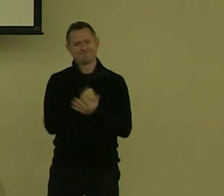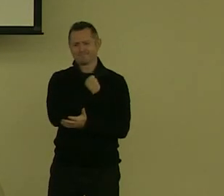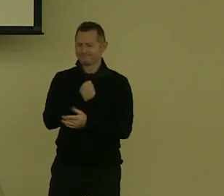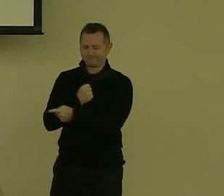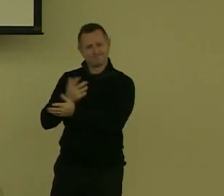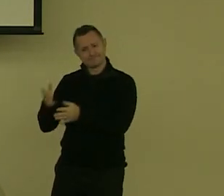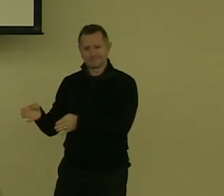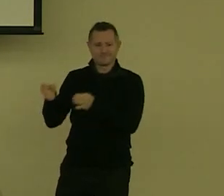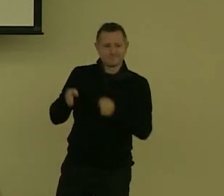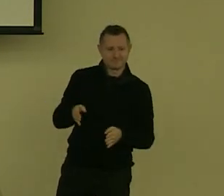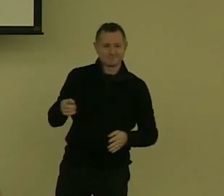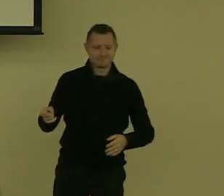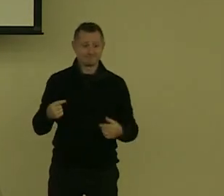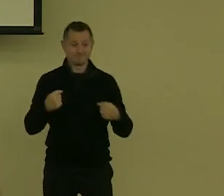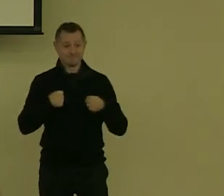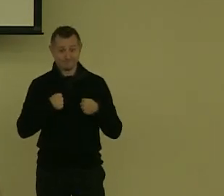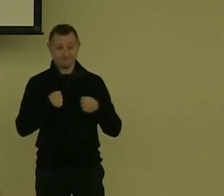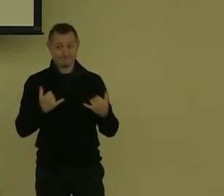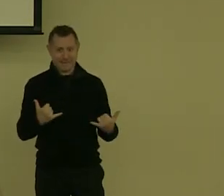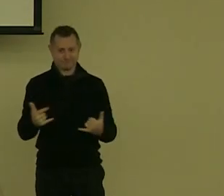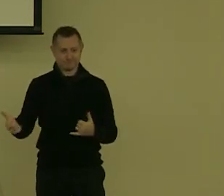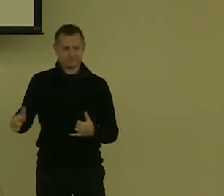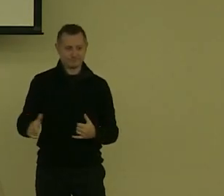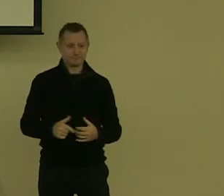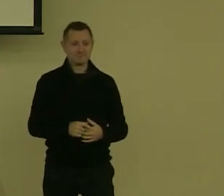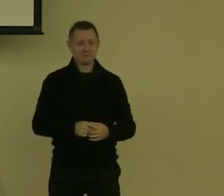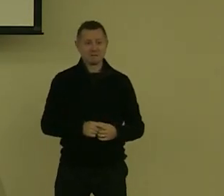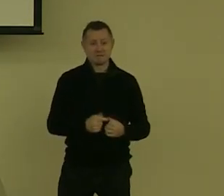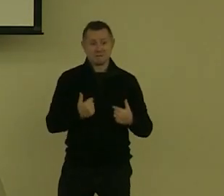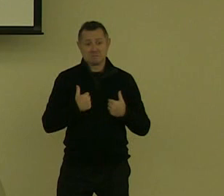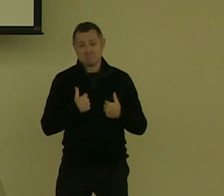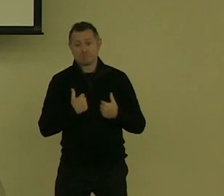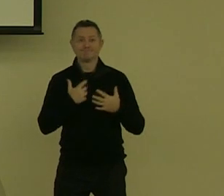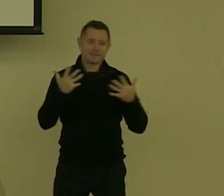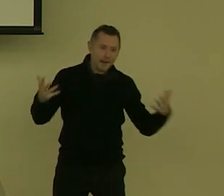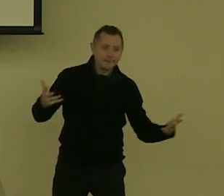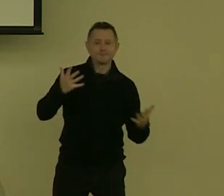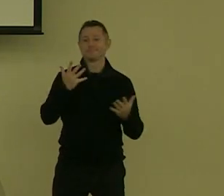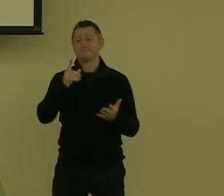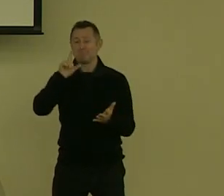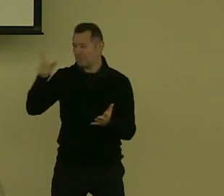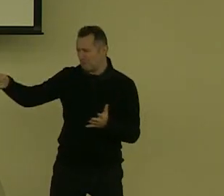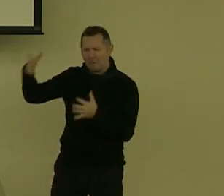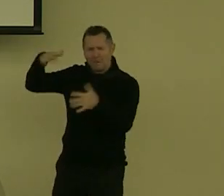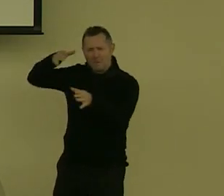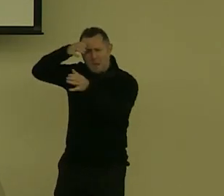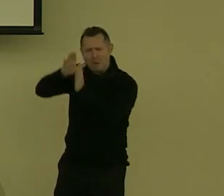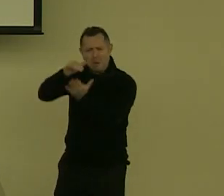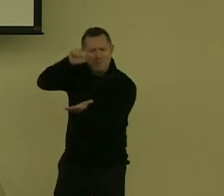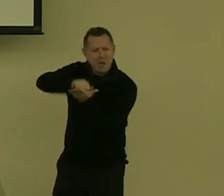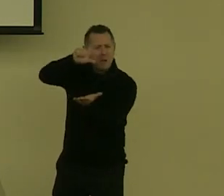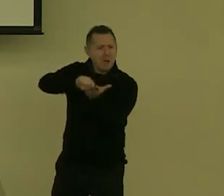I don't have any academic books published yet. I do have one that I've been working on slowly. I've spent a lot of